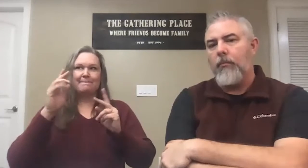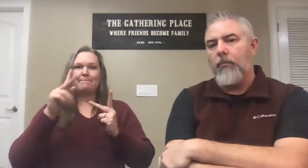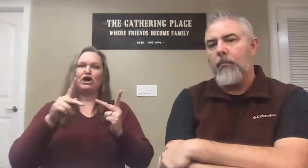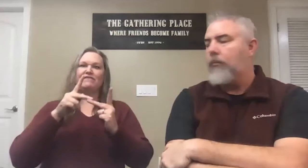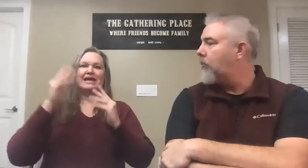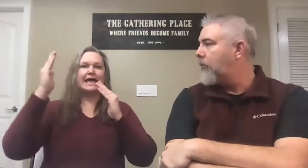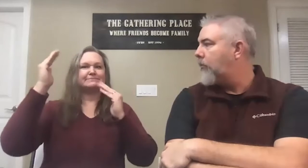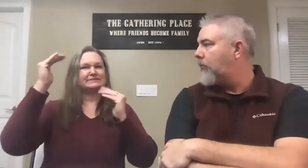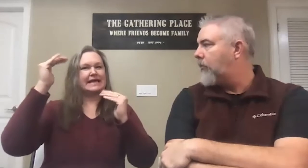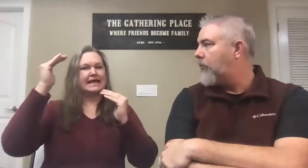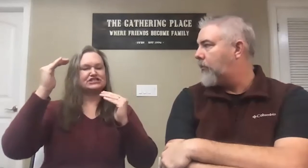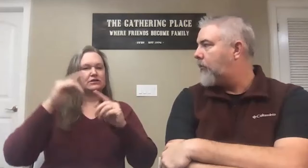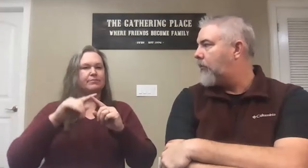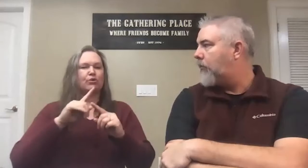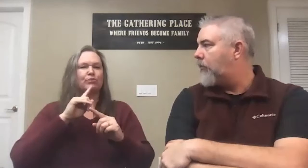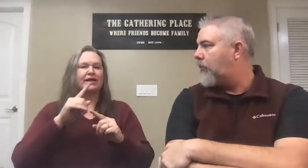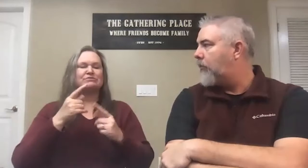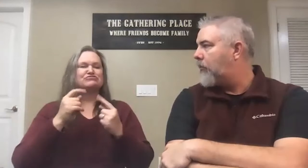We don't try to put that perfect expectation on.